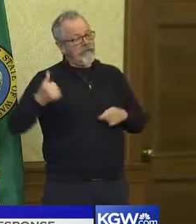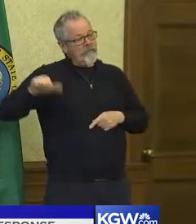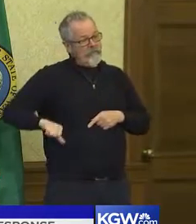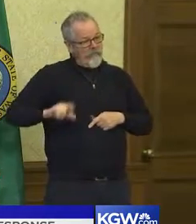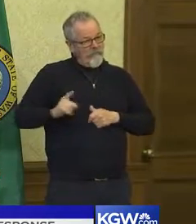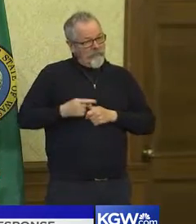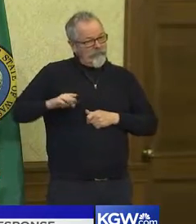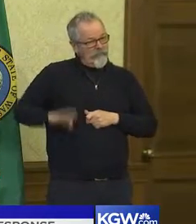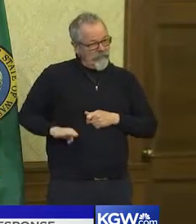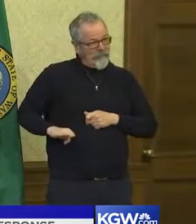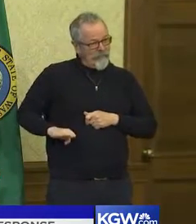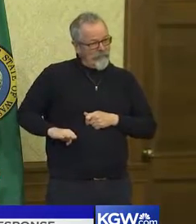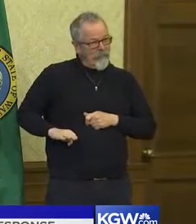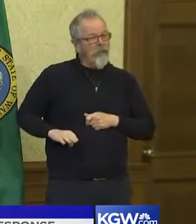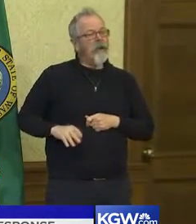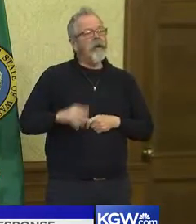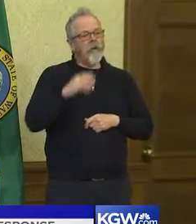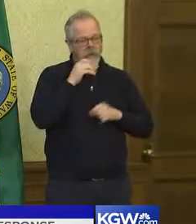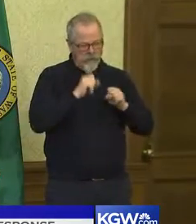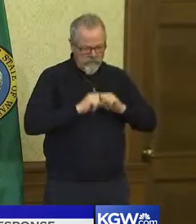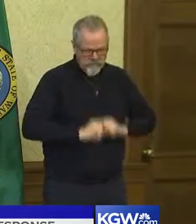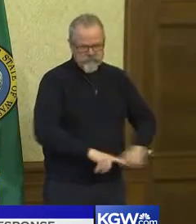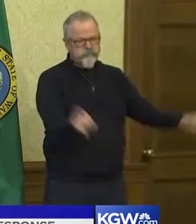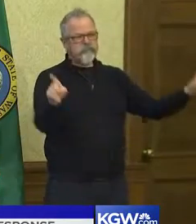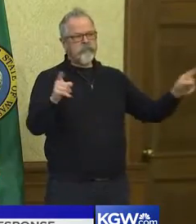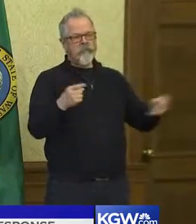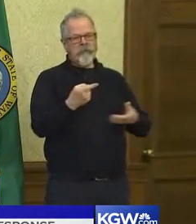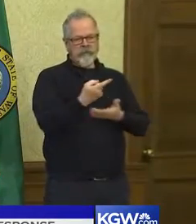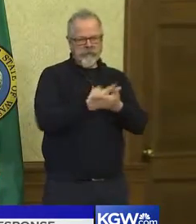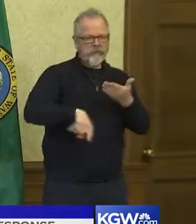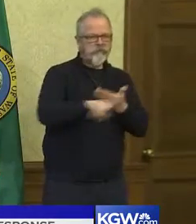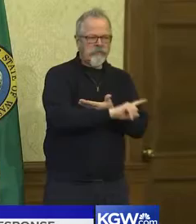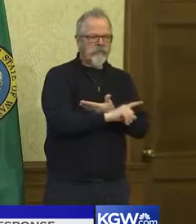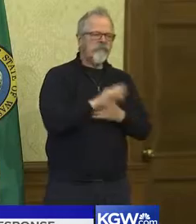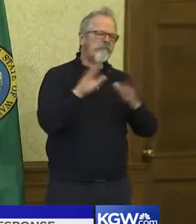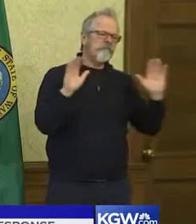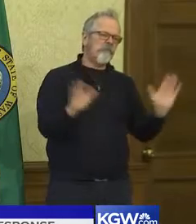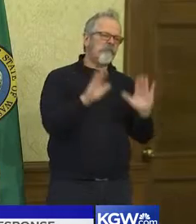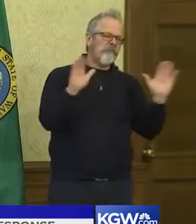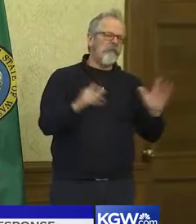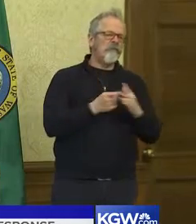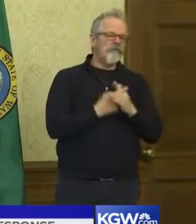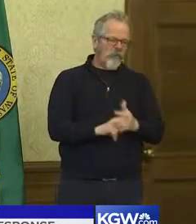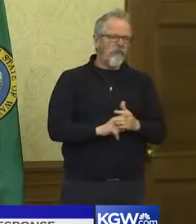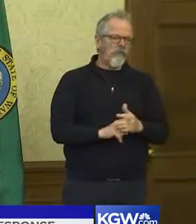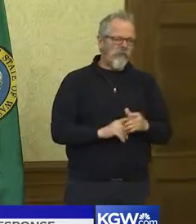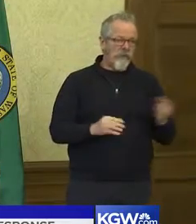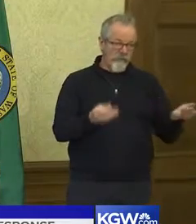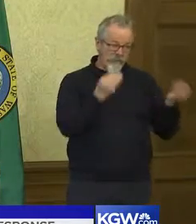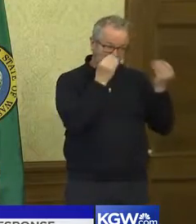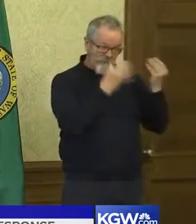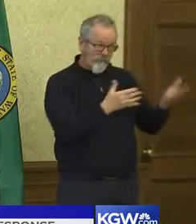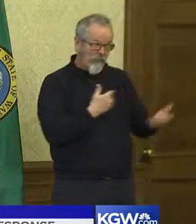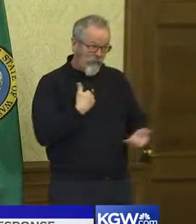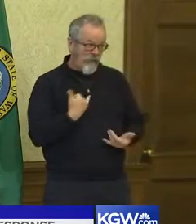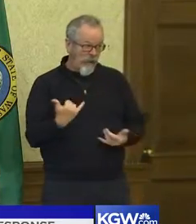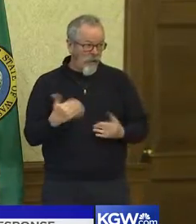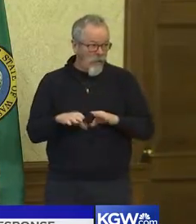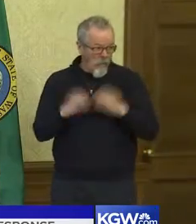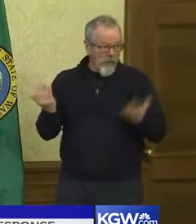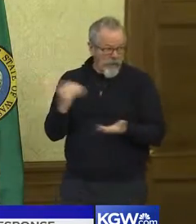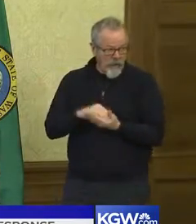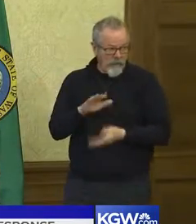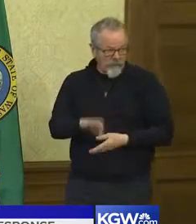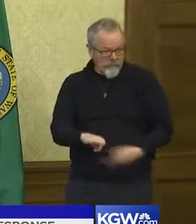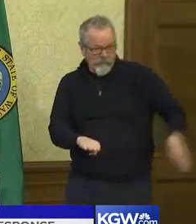and apply again and be able to access the unemployment assistance program. That's the most important takeaway for folks. It's a